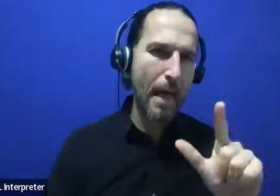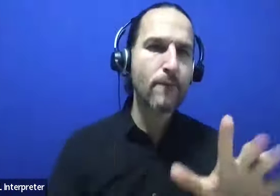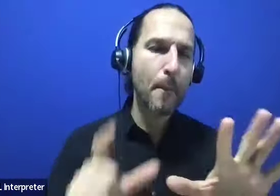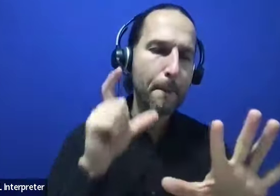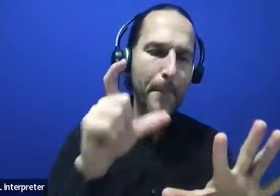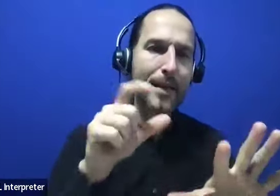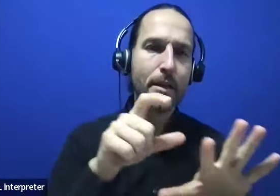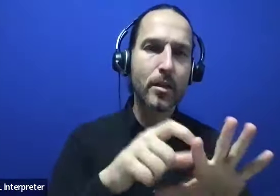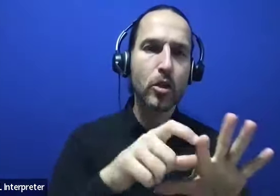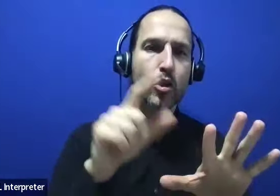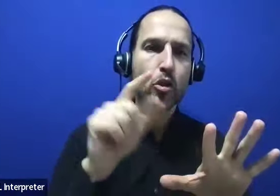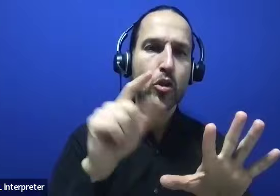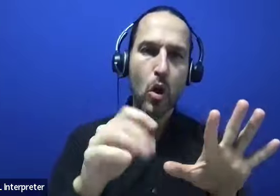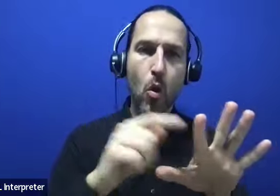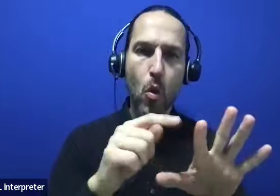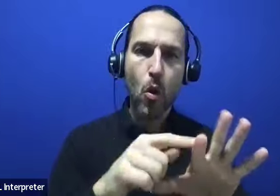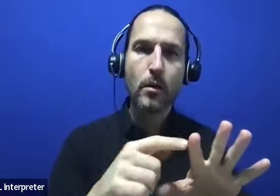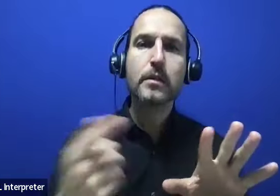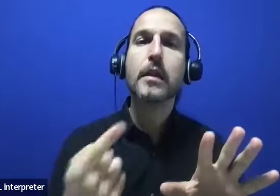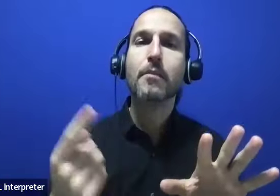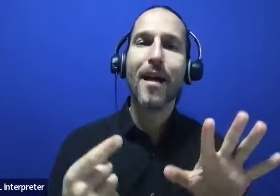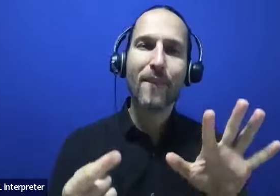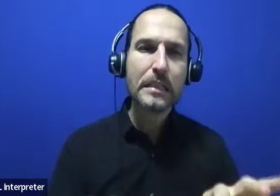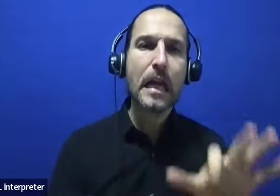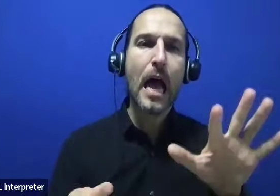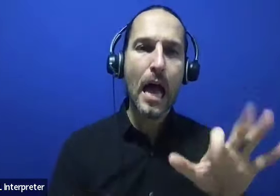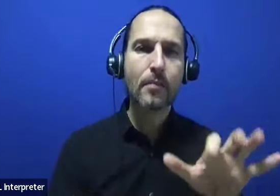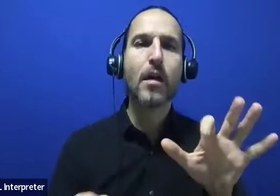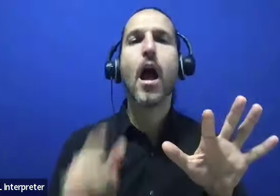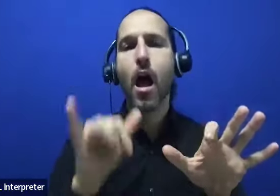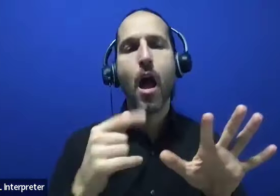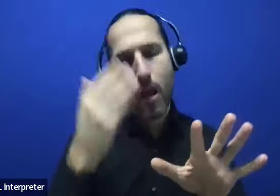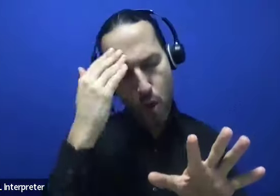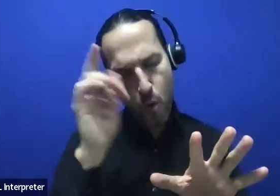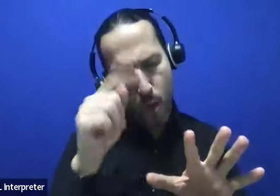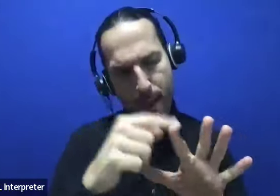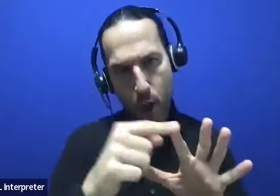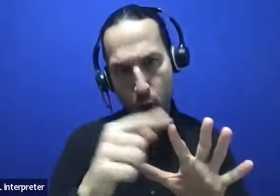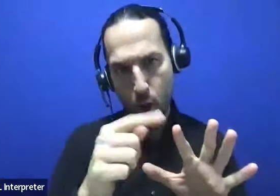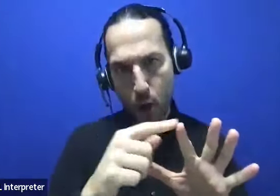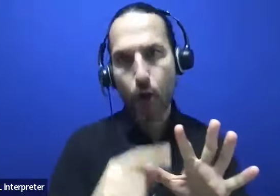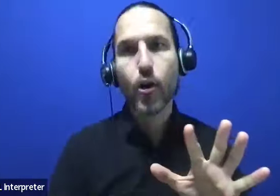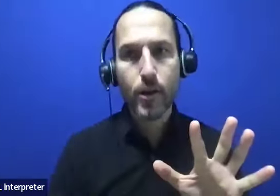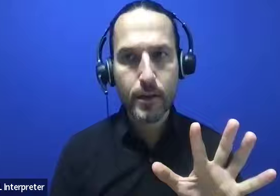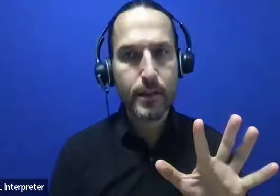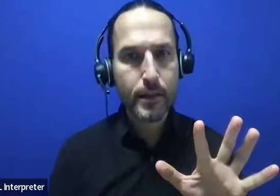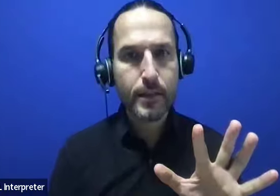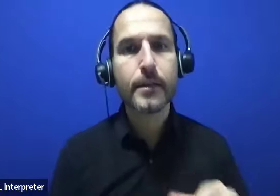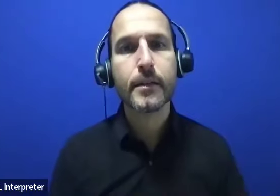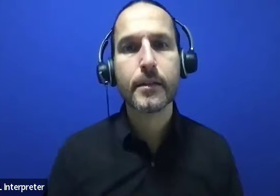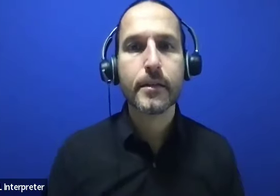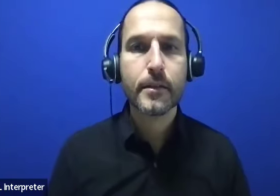fact, they might have to tap their toes on the ground. Say, okay, that's where it is.